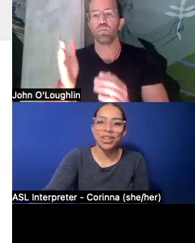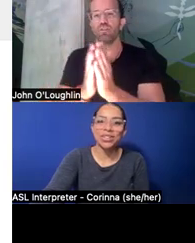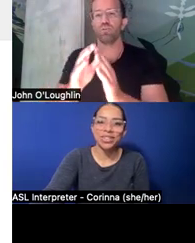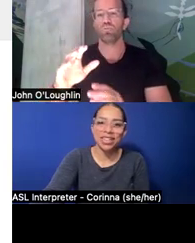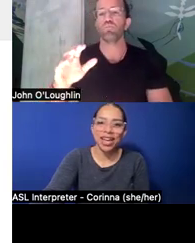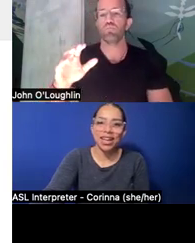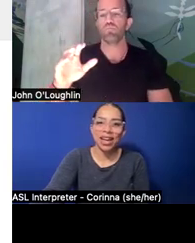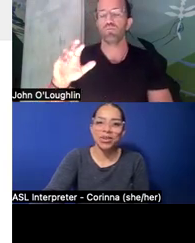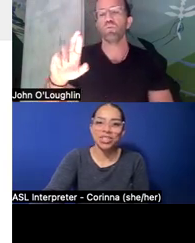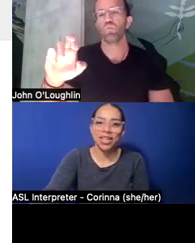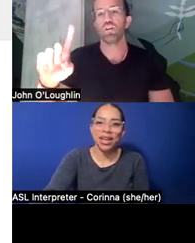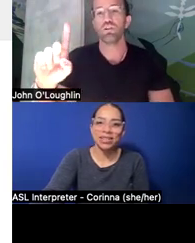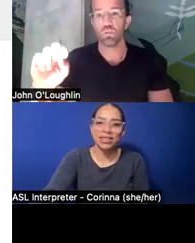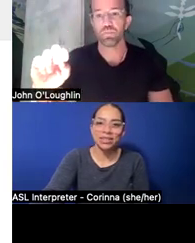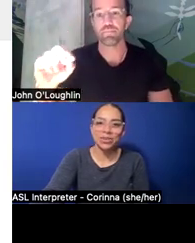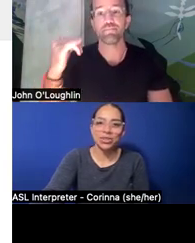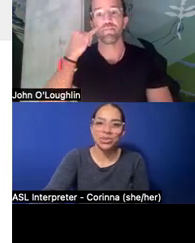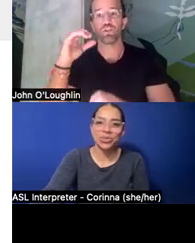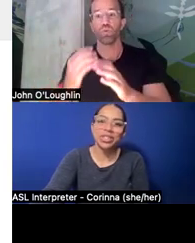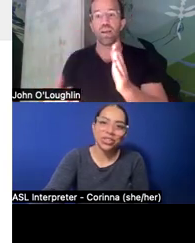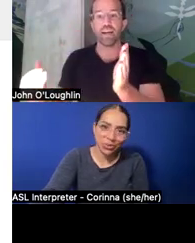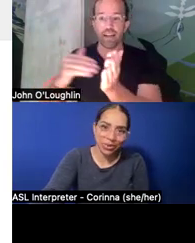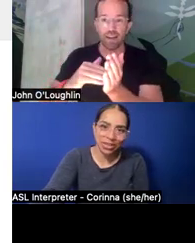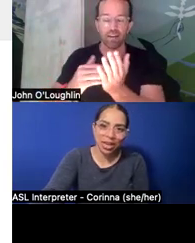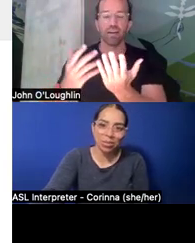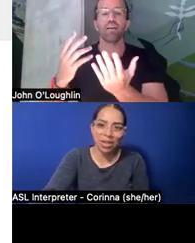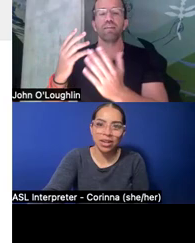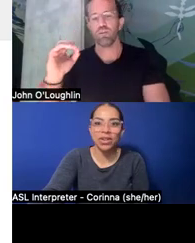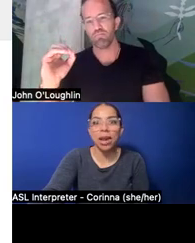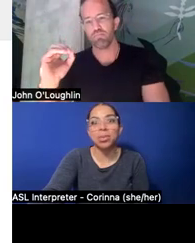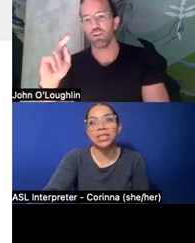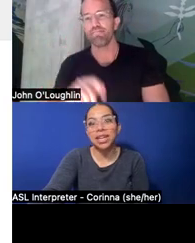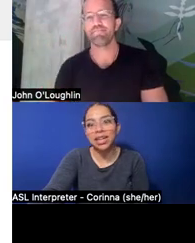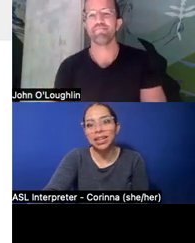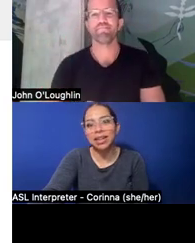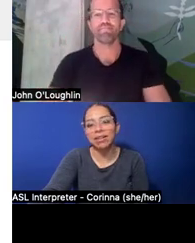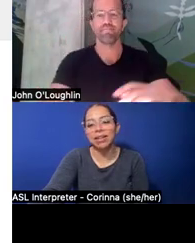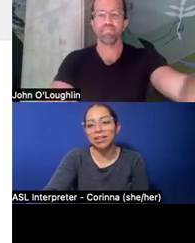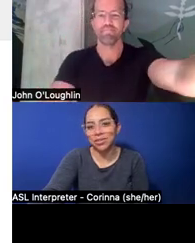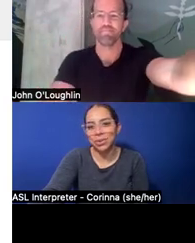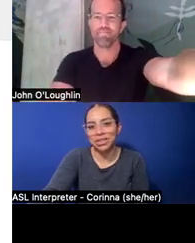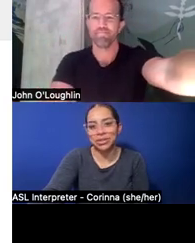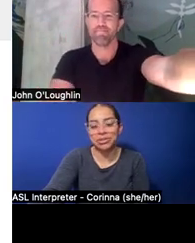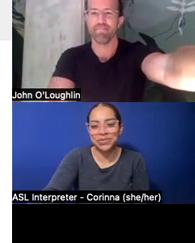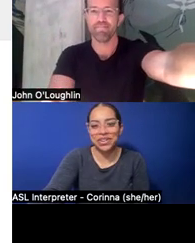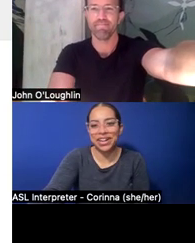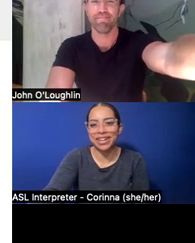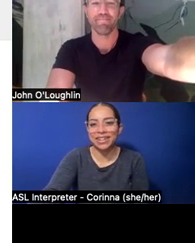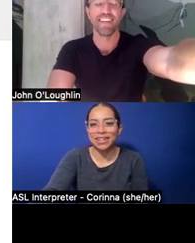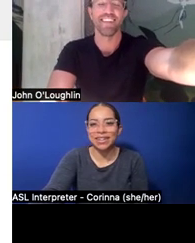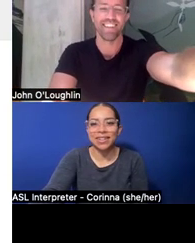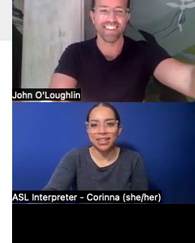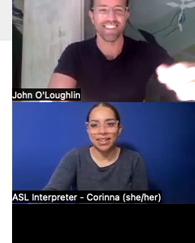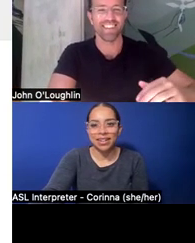So if I do see that, I will just ask you to redo the assignment, and if it happens again, then I'll give you a 0. All